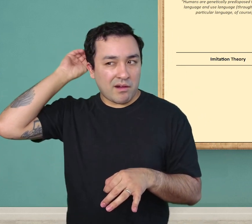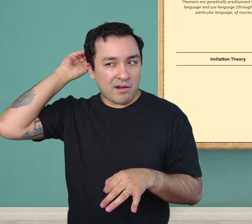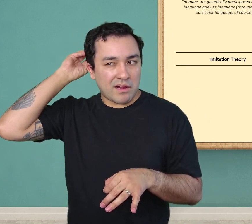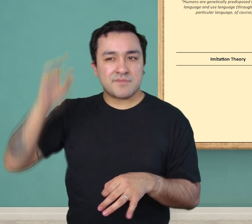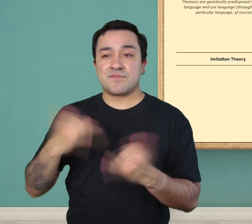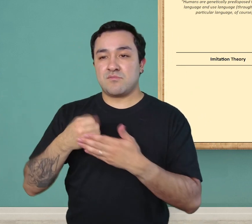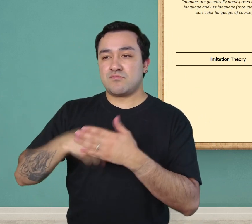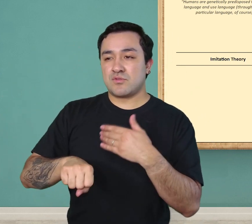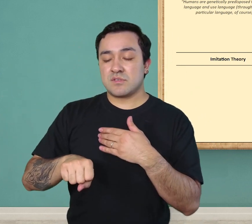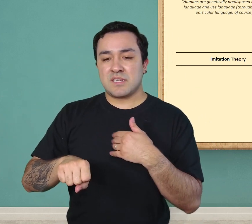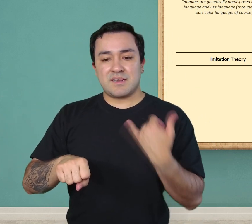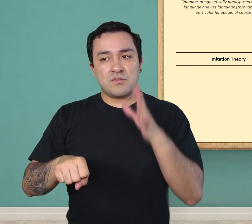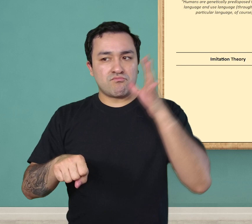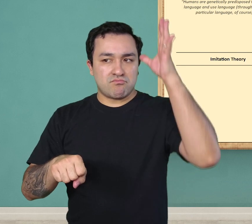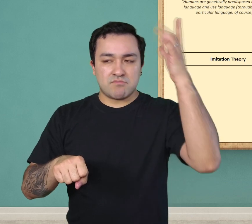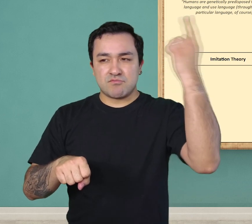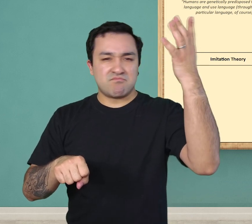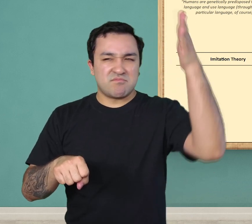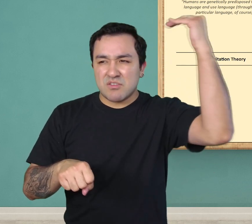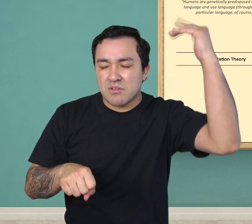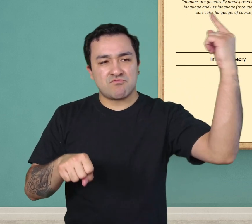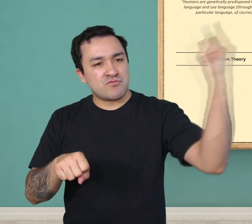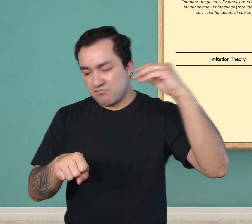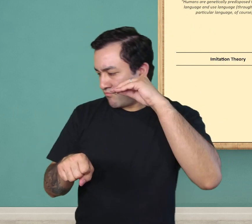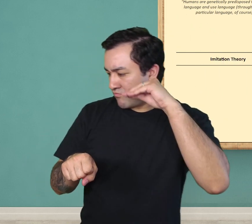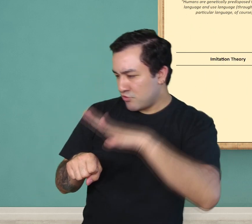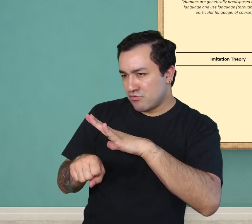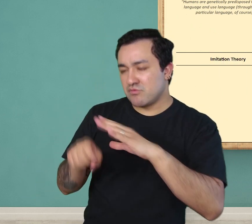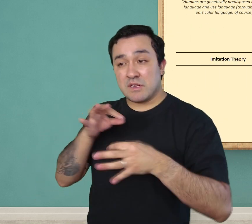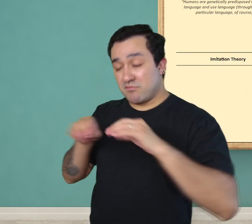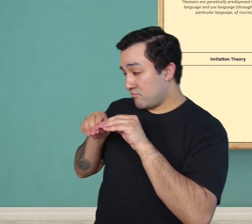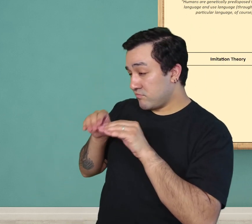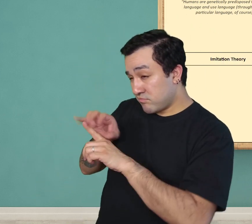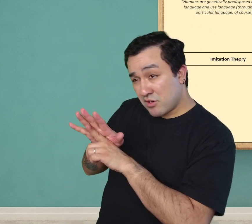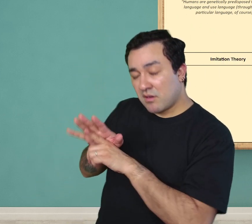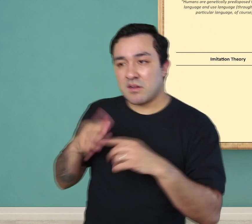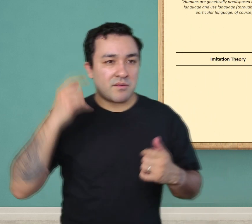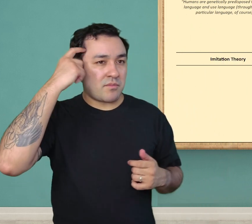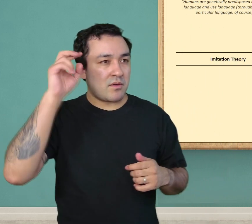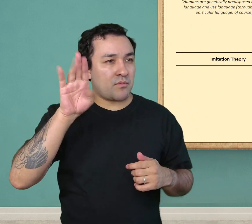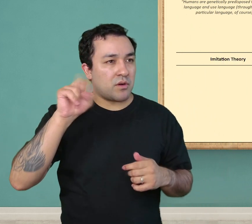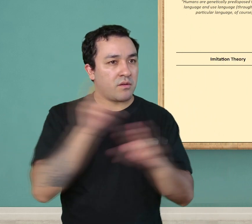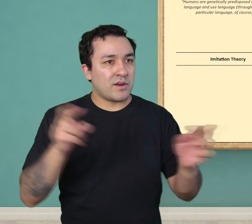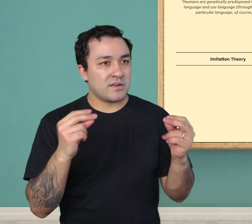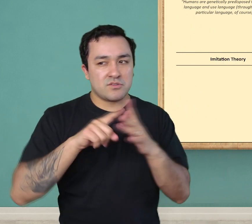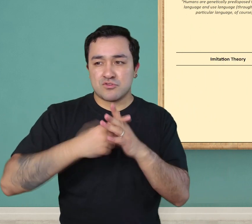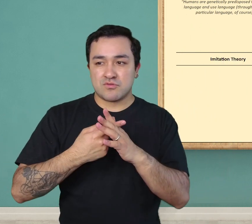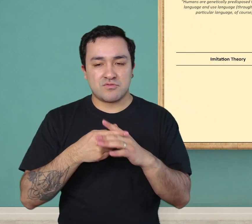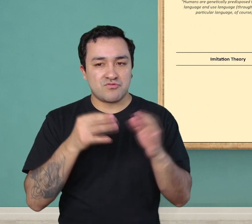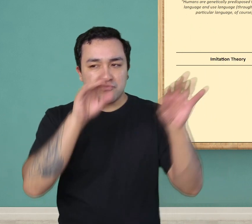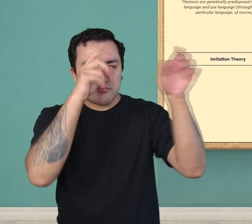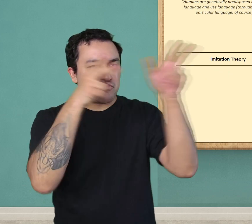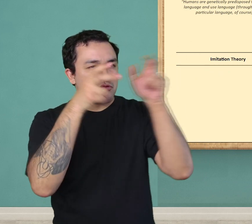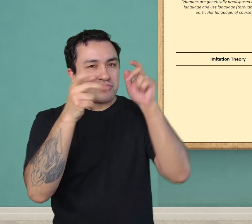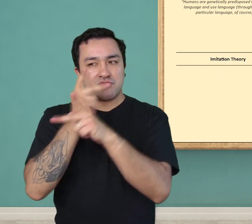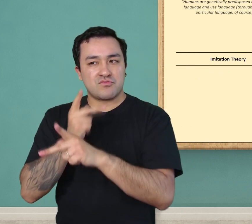language, the brain triggers itself to begin processing the input and using the innate knowledge of human languages.